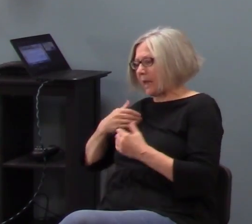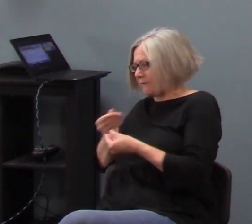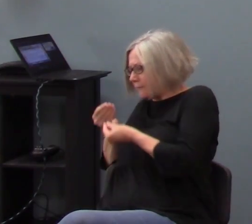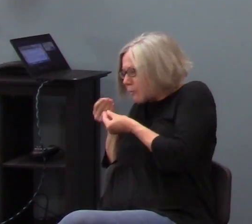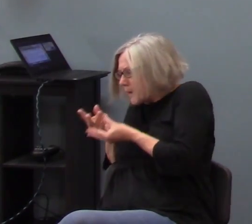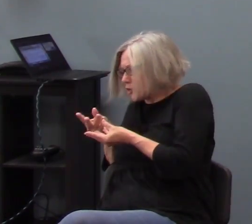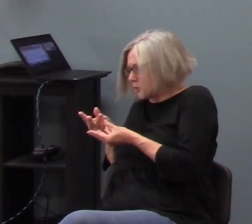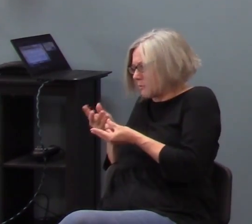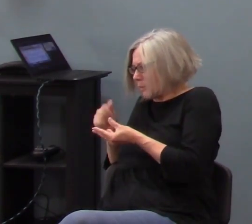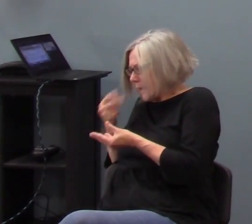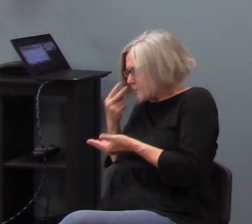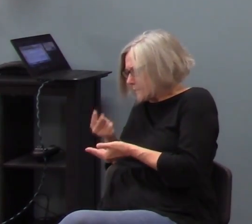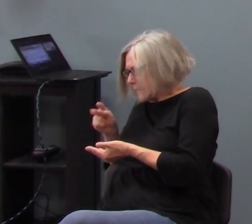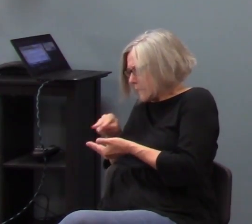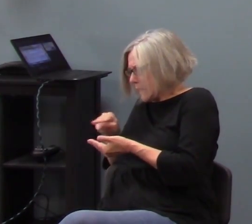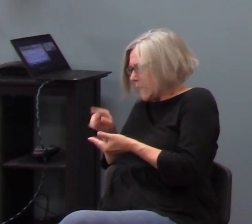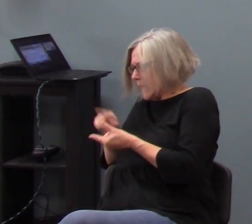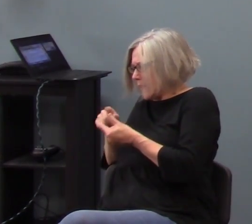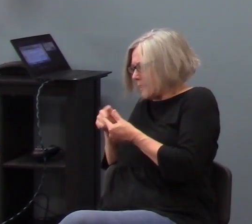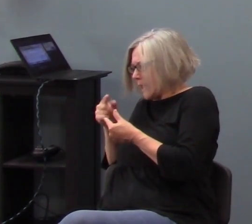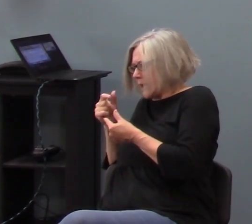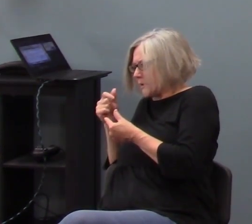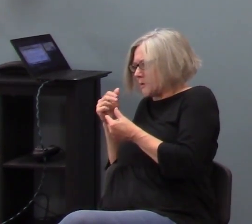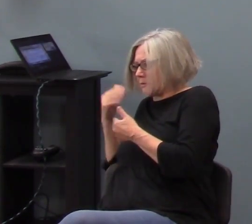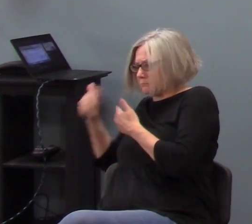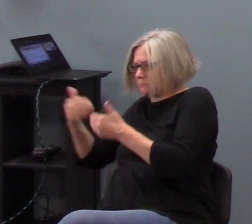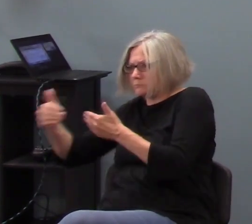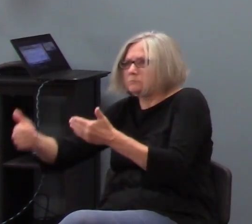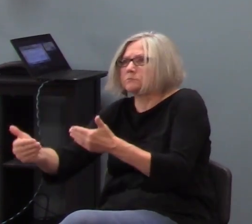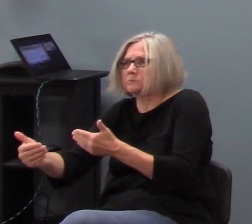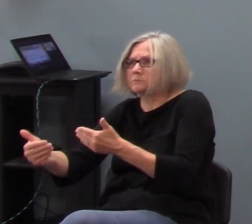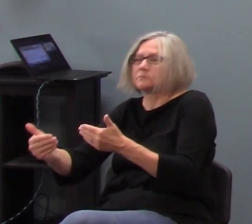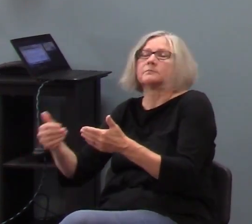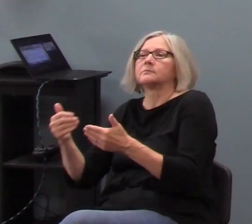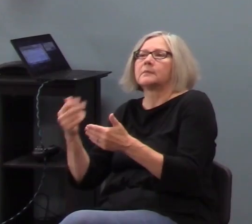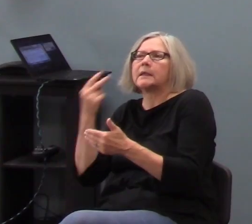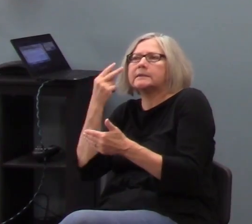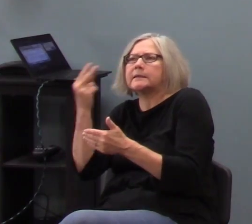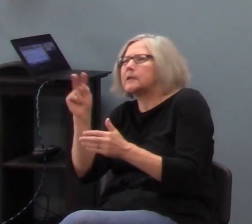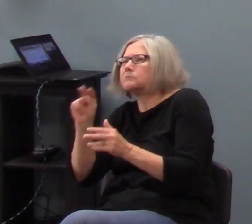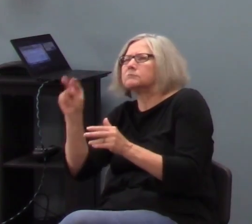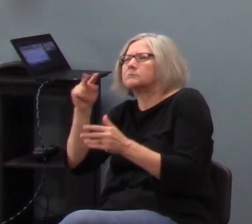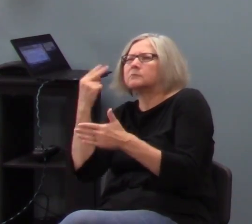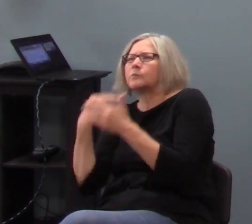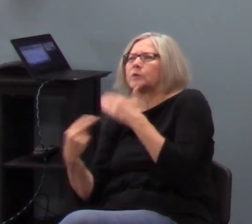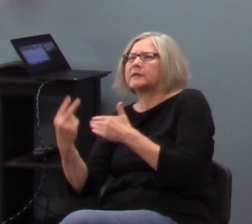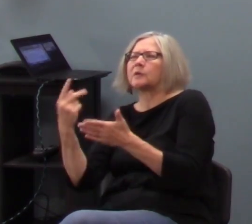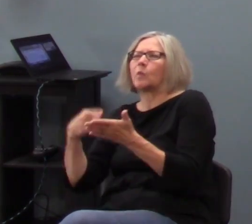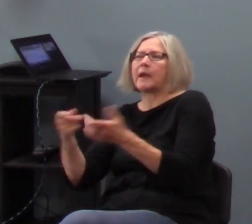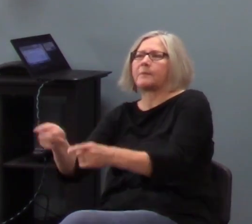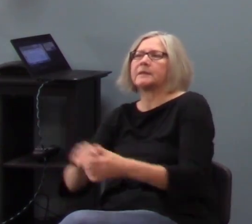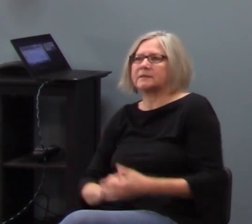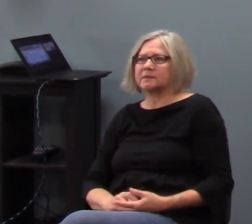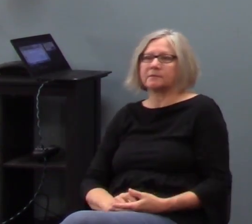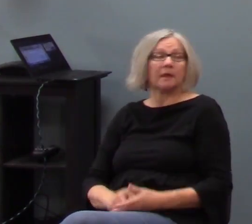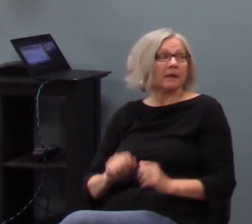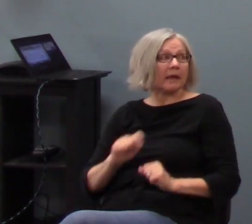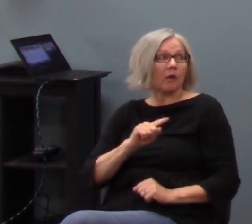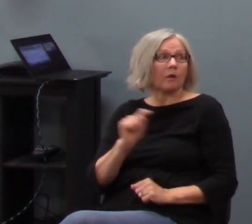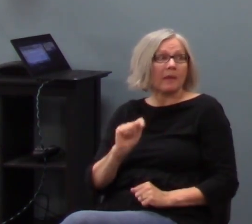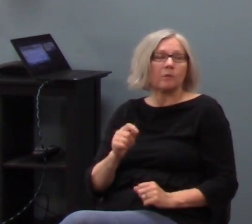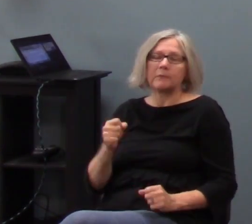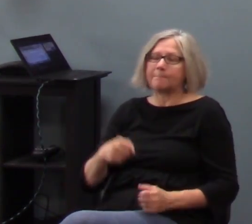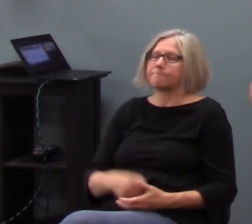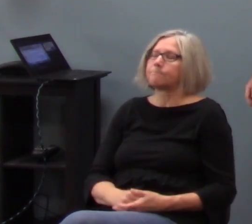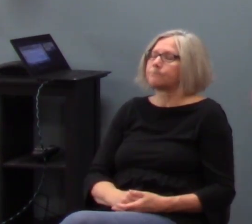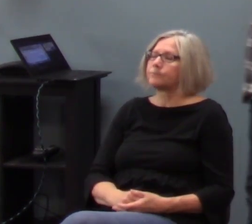can see, and we're going to fast forwarding, in his case, rewinding and saying, okay, this seems to make sense. Can I please use the restroom? Absolutely, thank you for So